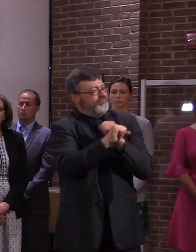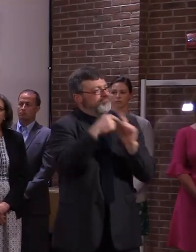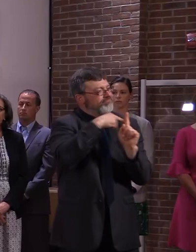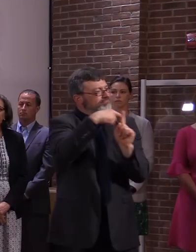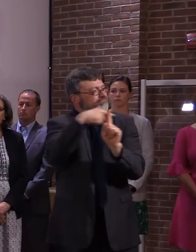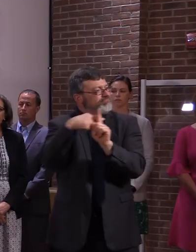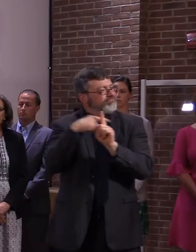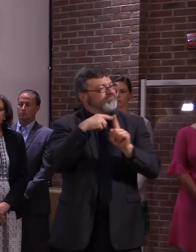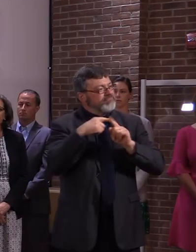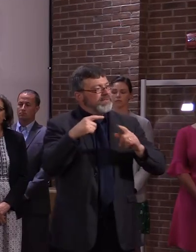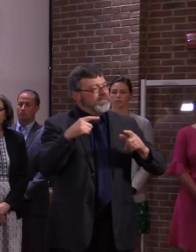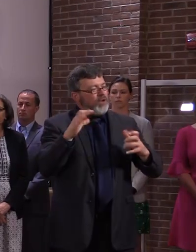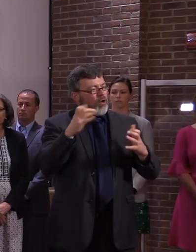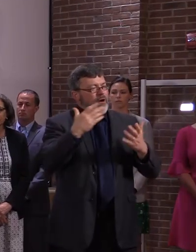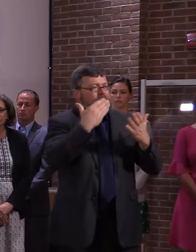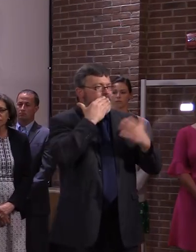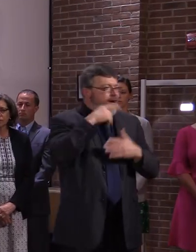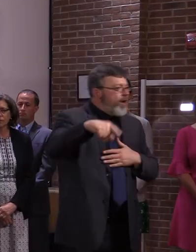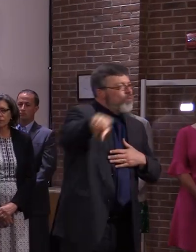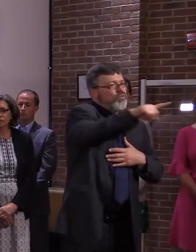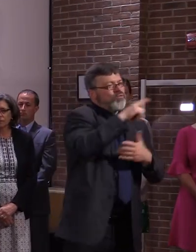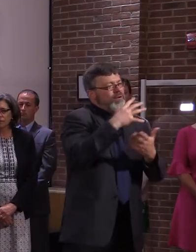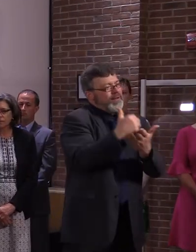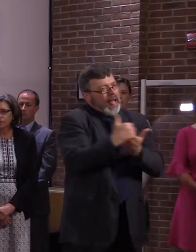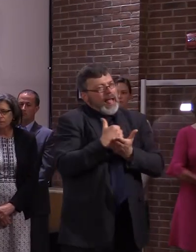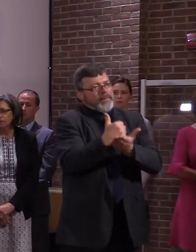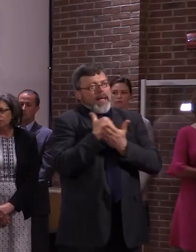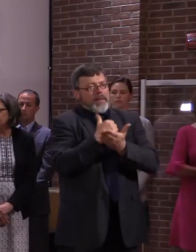you have done and will continue to do.